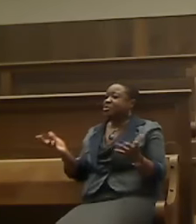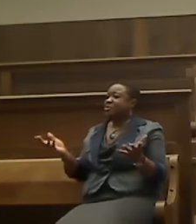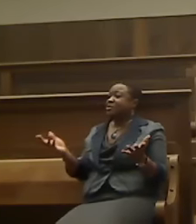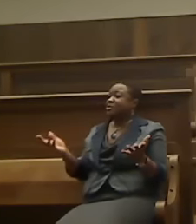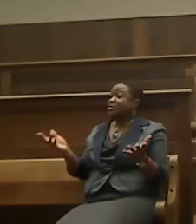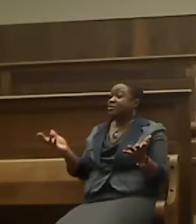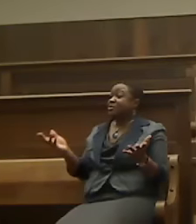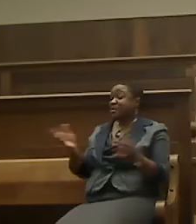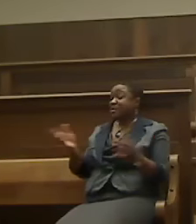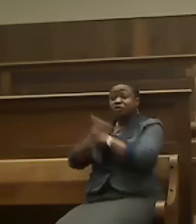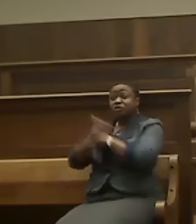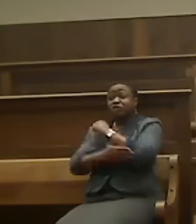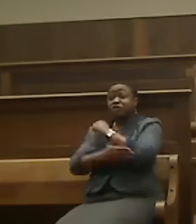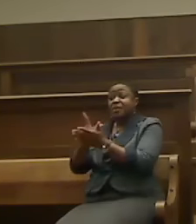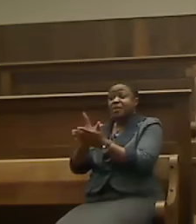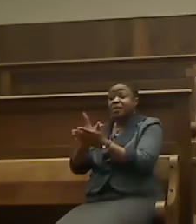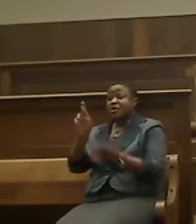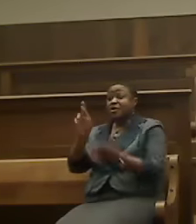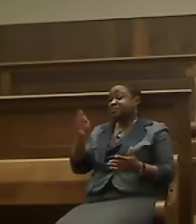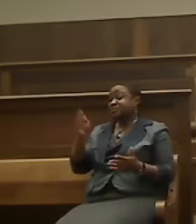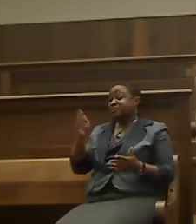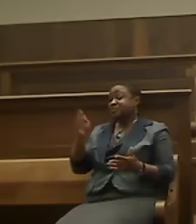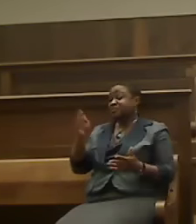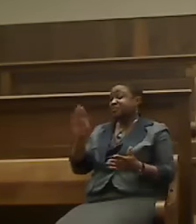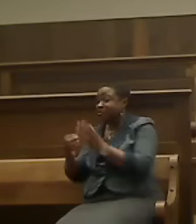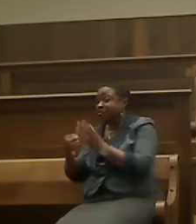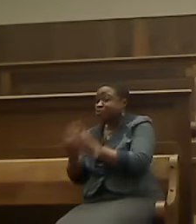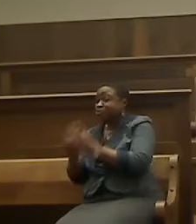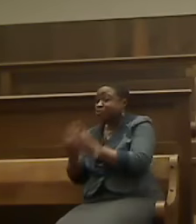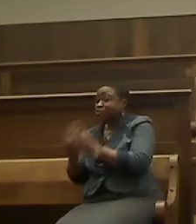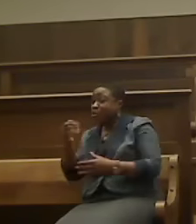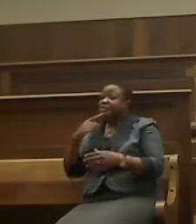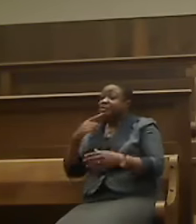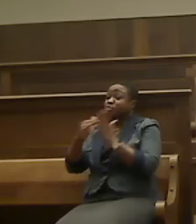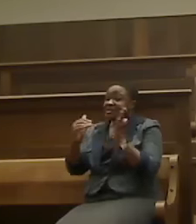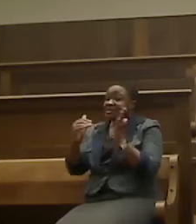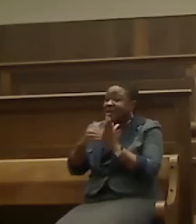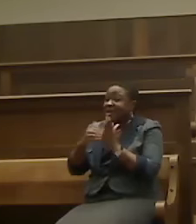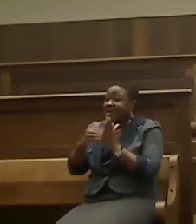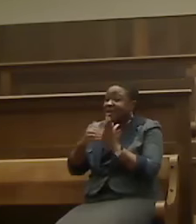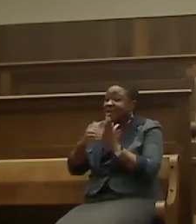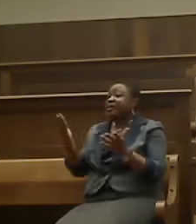banned in most countries, Canada, Australia, New Zealand, Europe. Now it's banned in Walmart's milk.